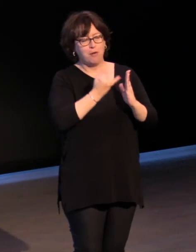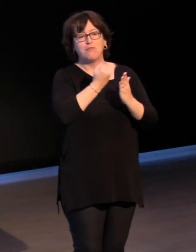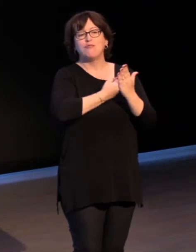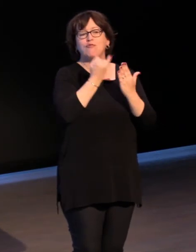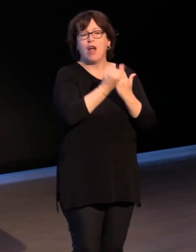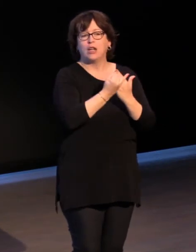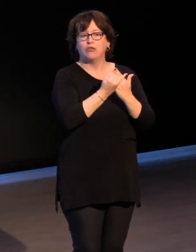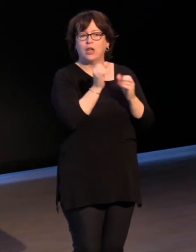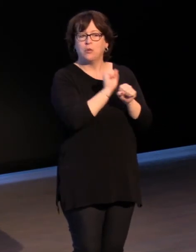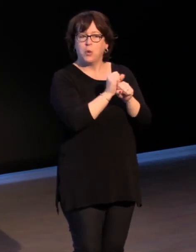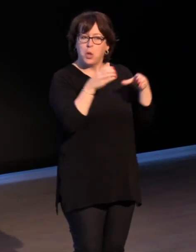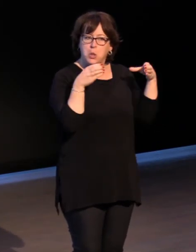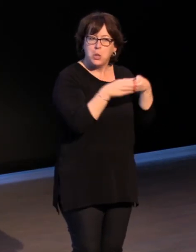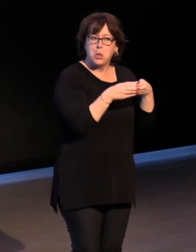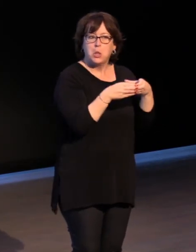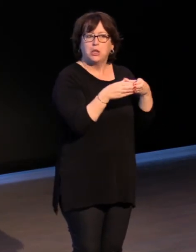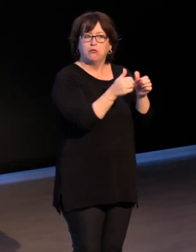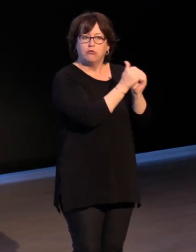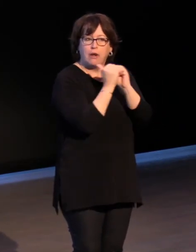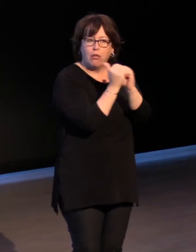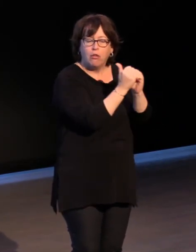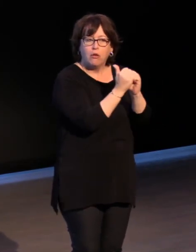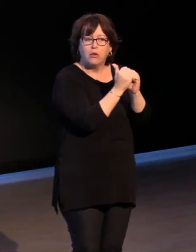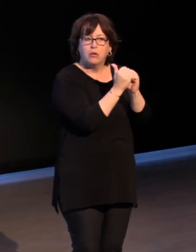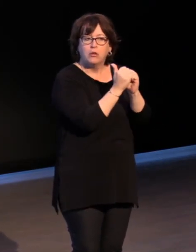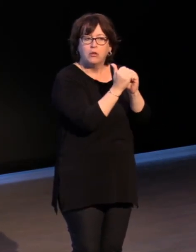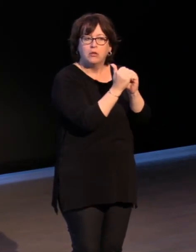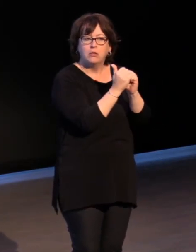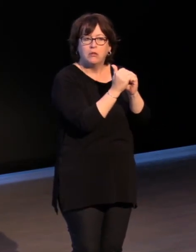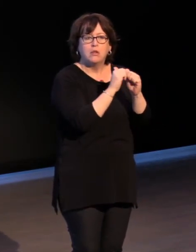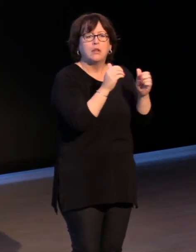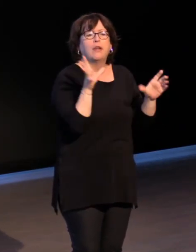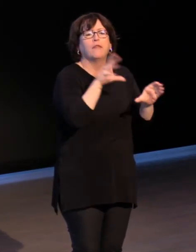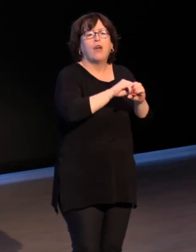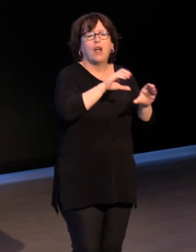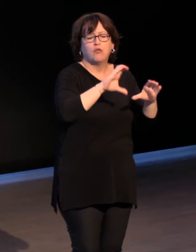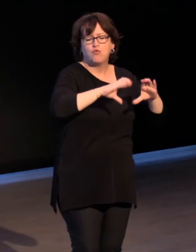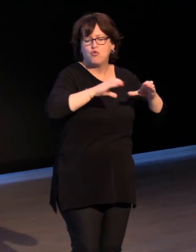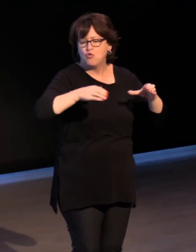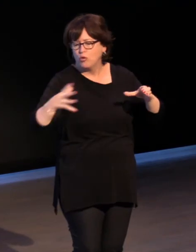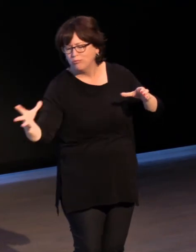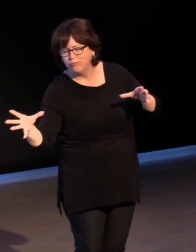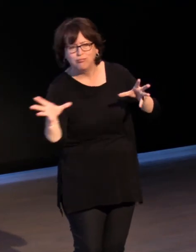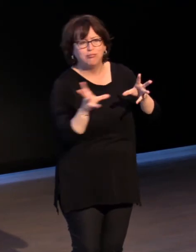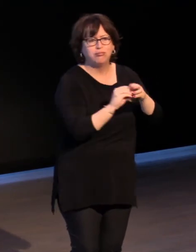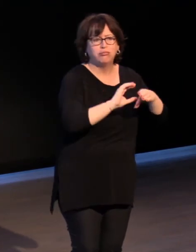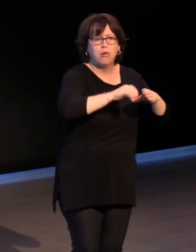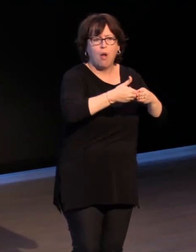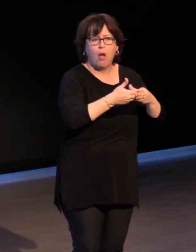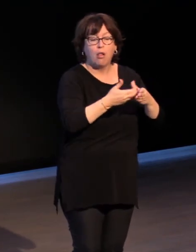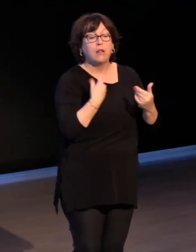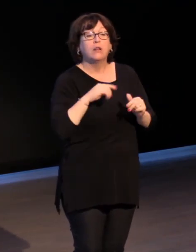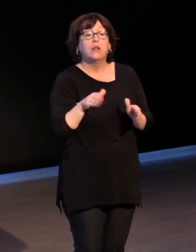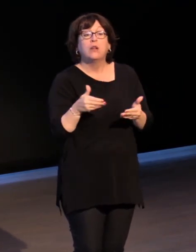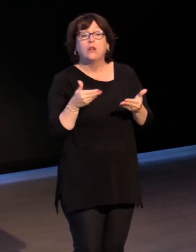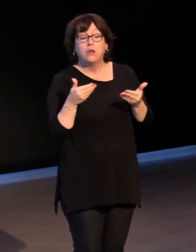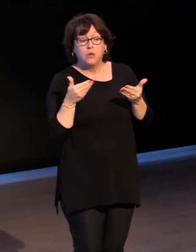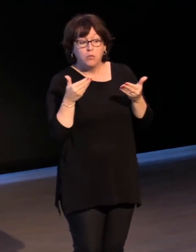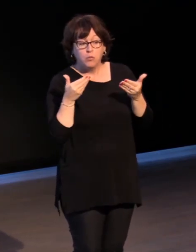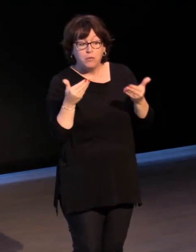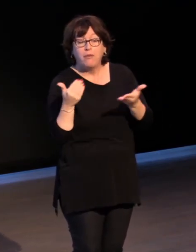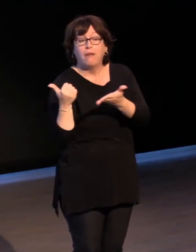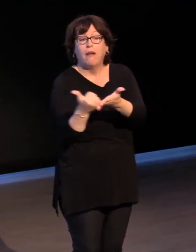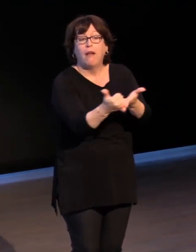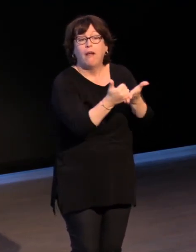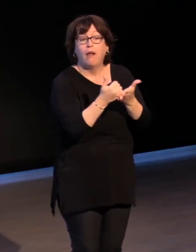that we work with, that work with all those groups. And we provide cows to some